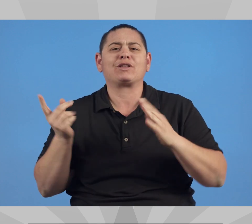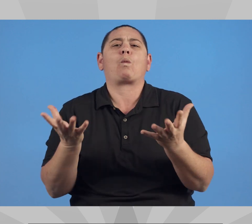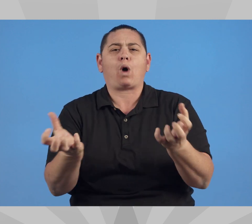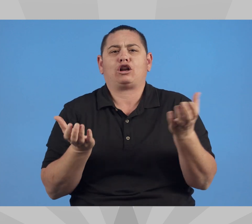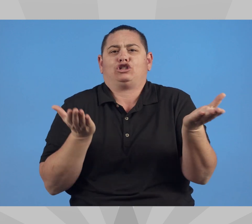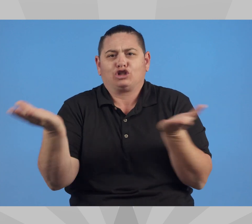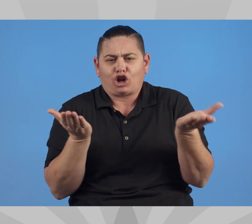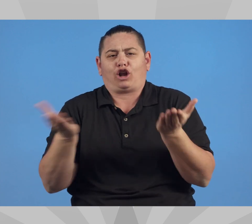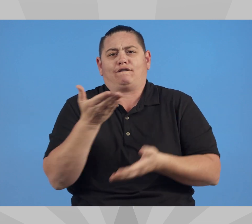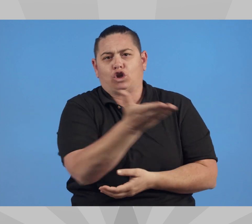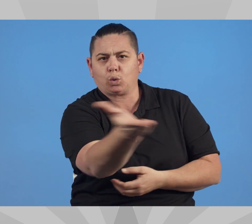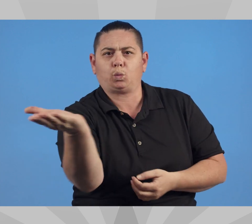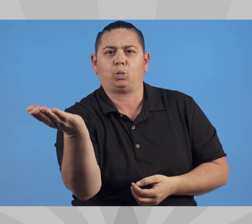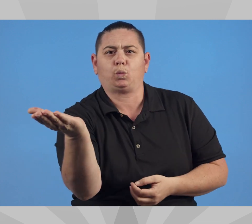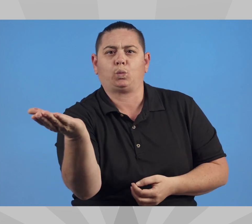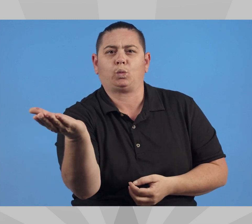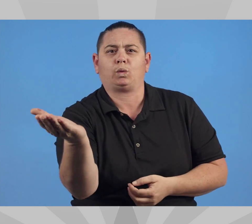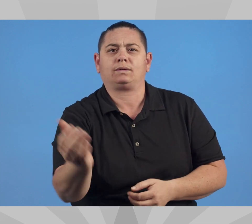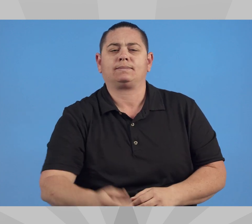to serve.